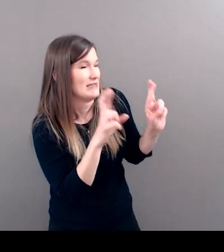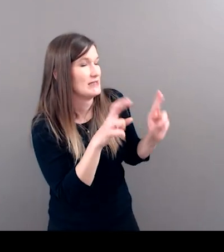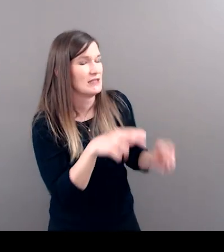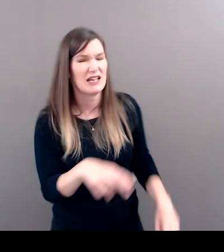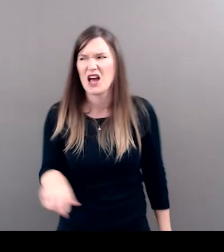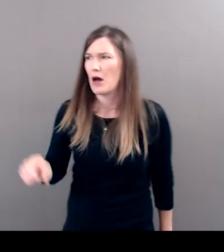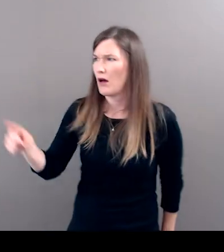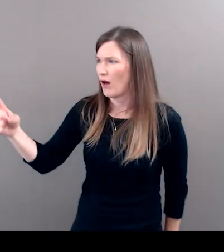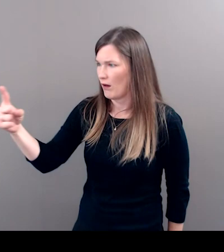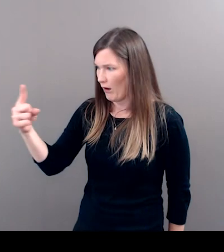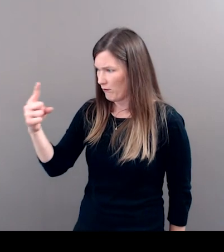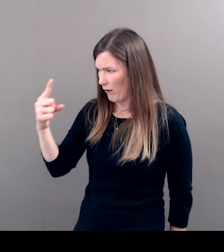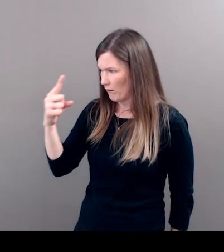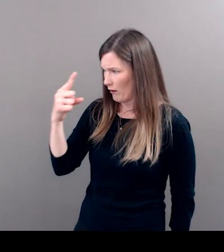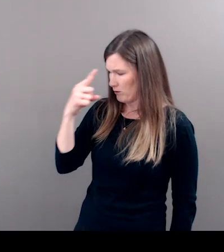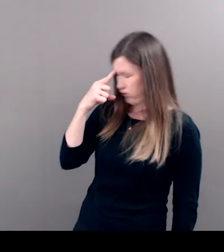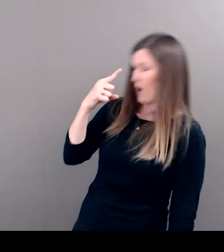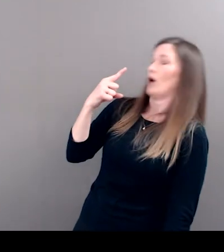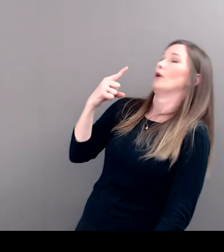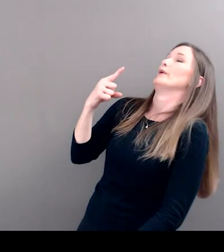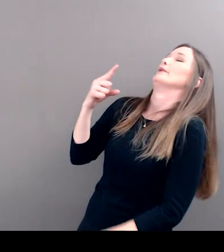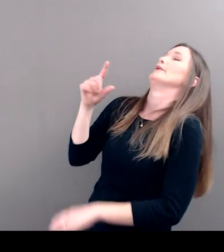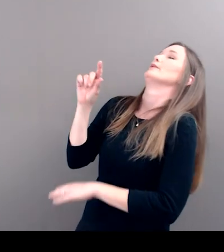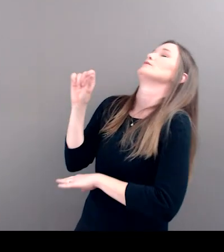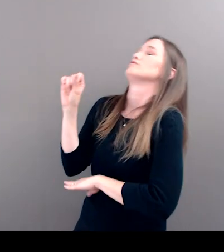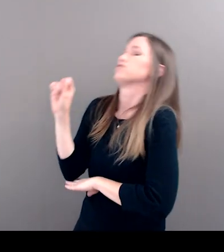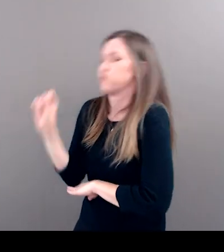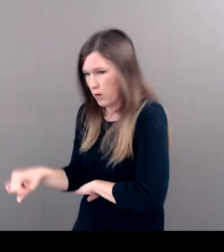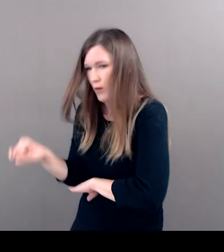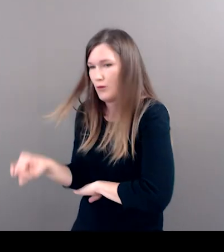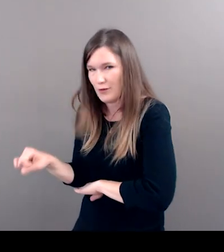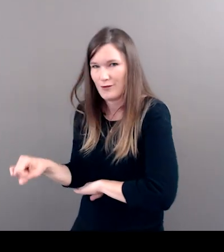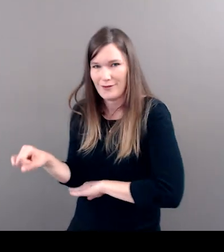Jesus, Moses, and God, the Father, went on a golfing.